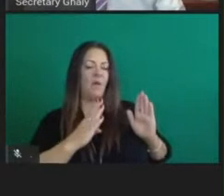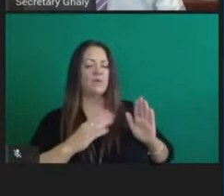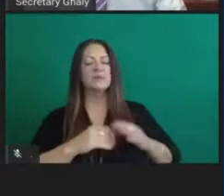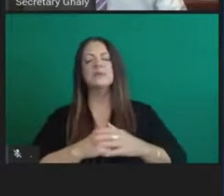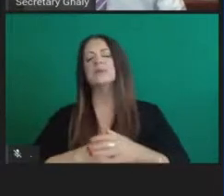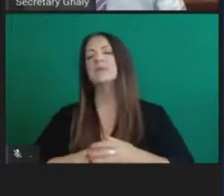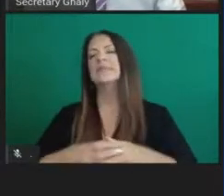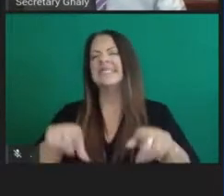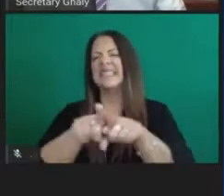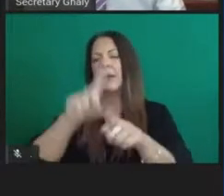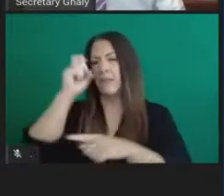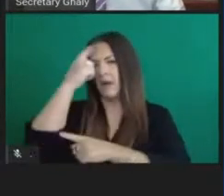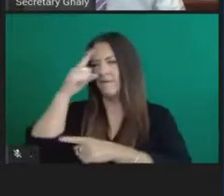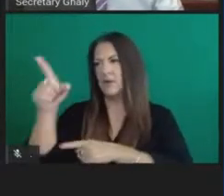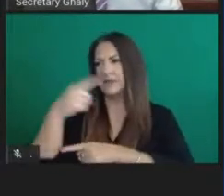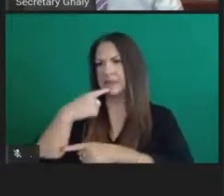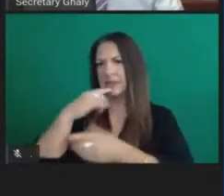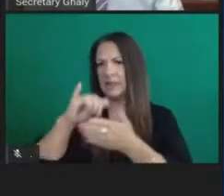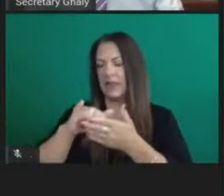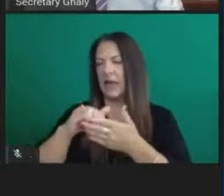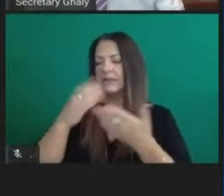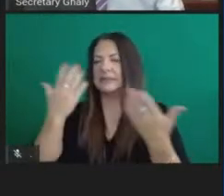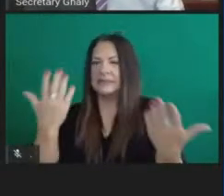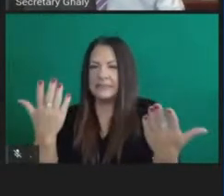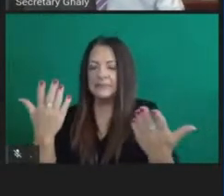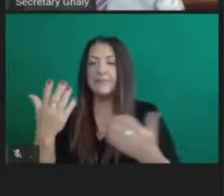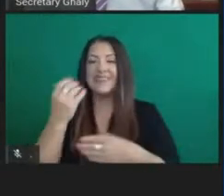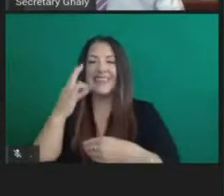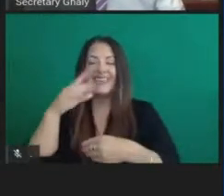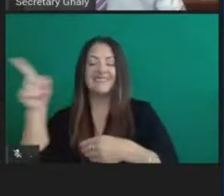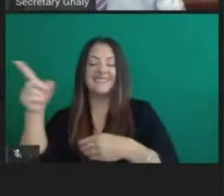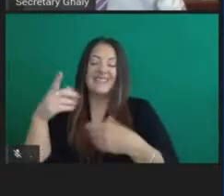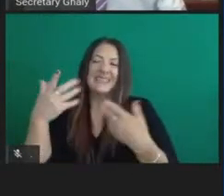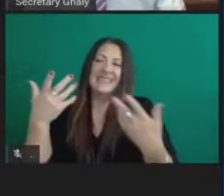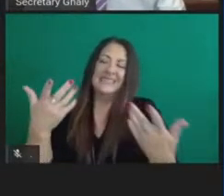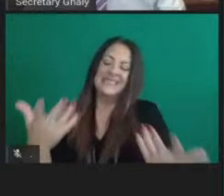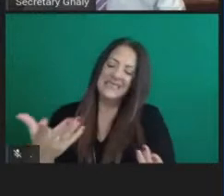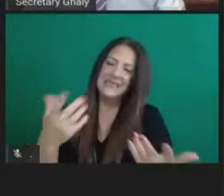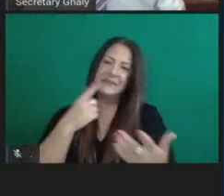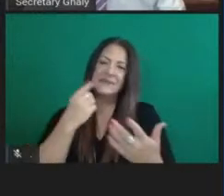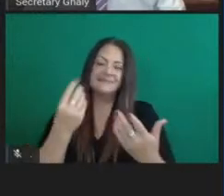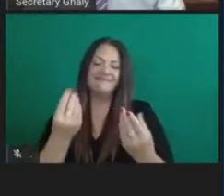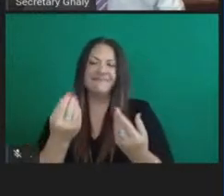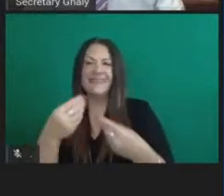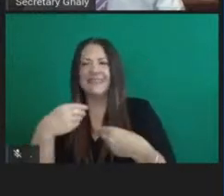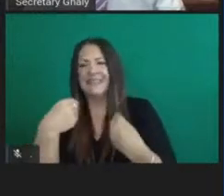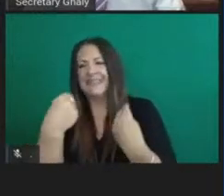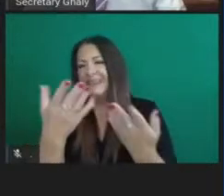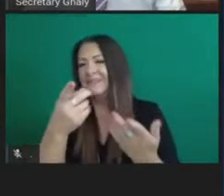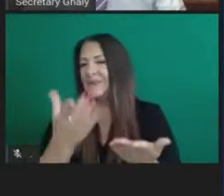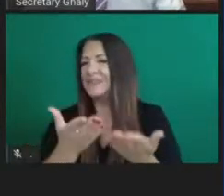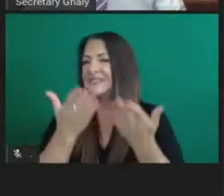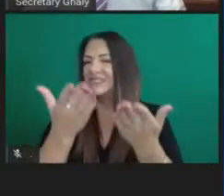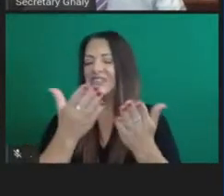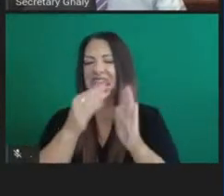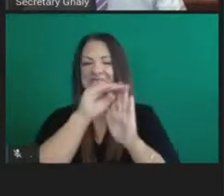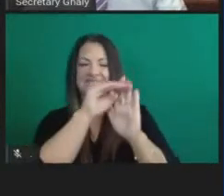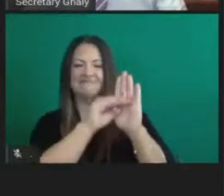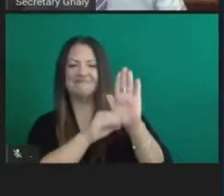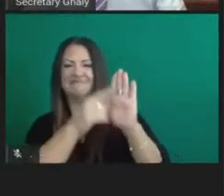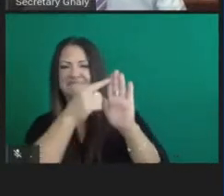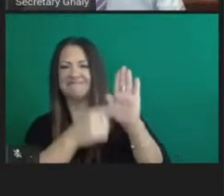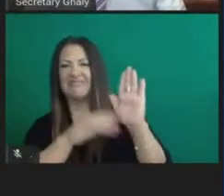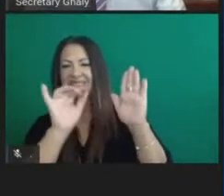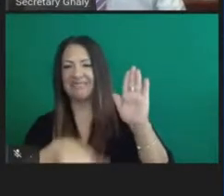said before, guidance here does not mean go. It does not mean that we're endorsing or suggesting that small gatherings